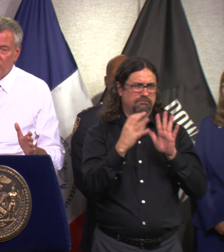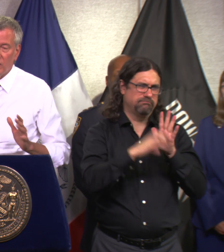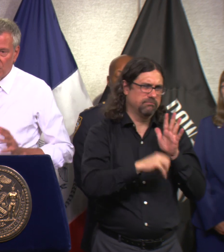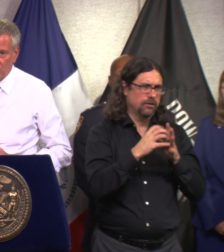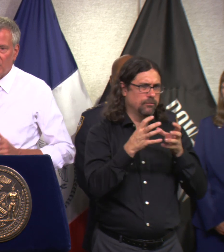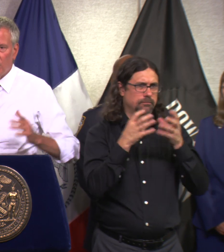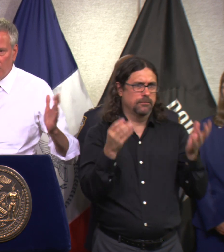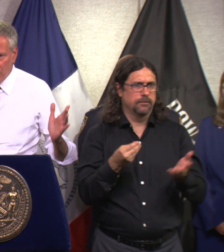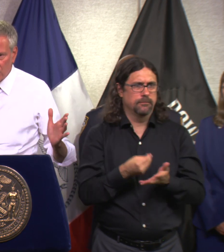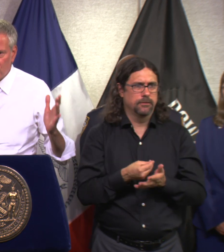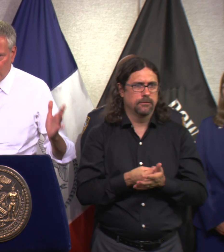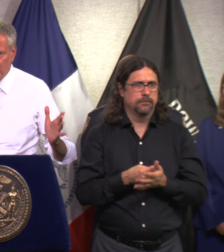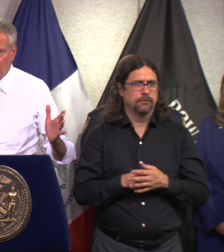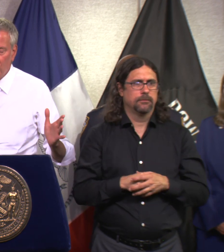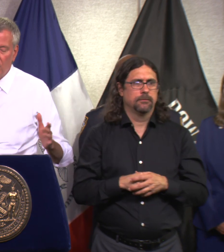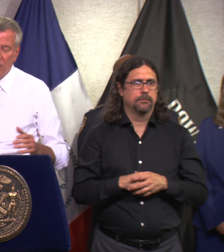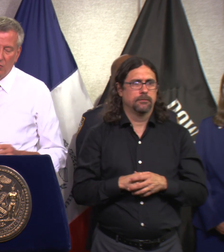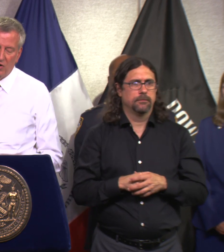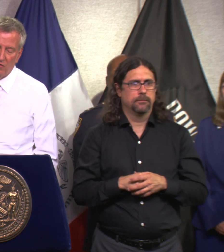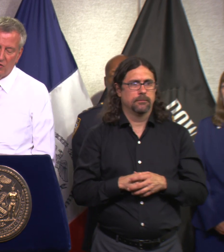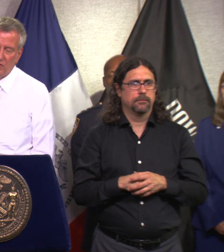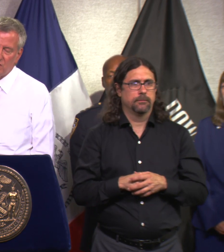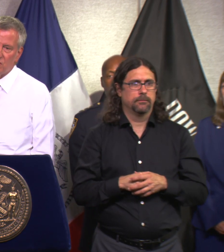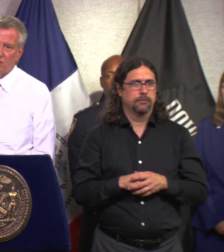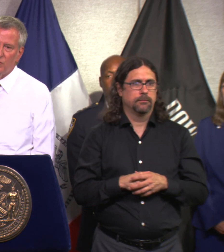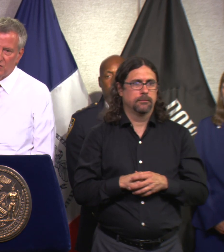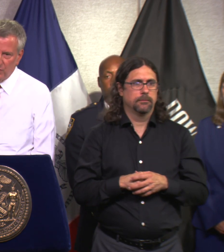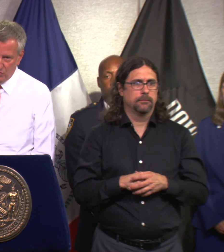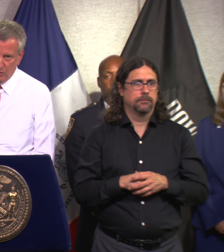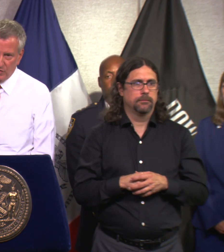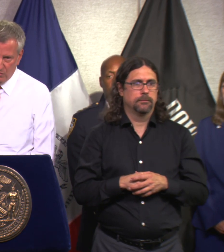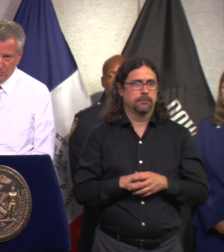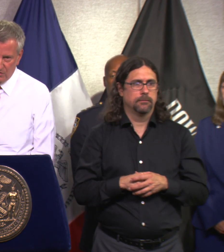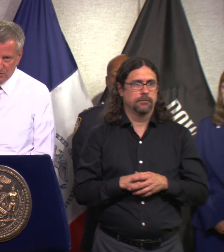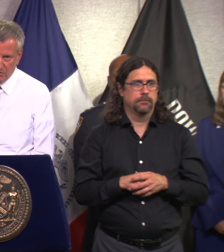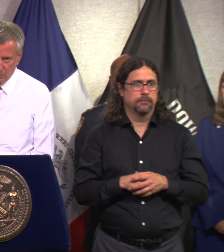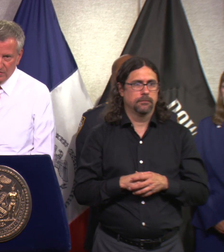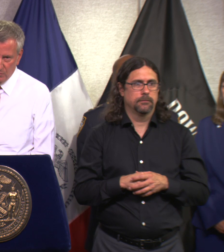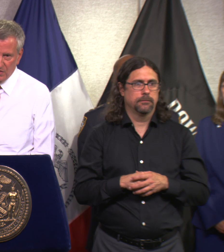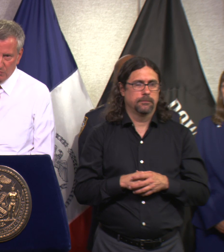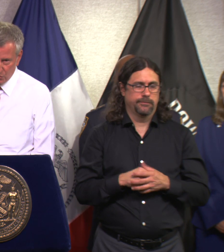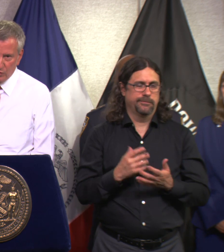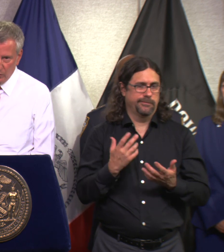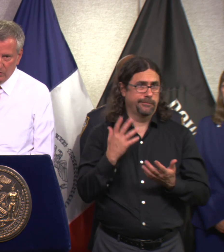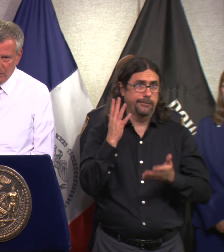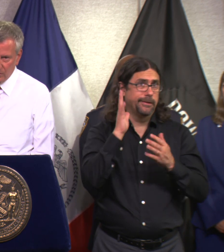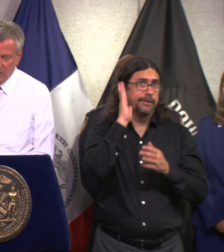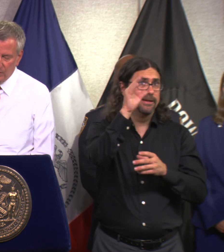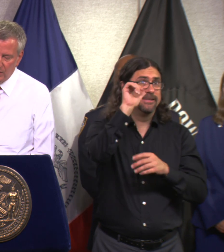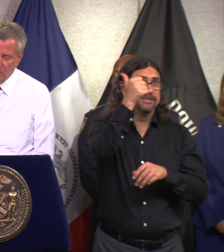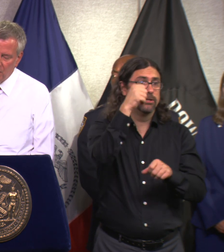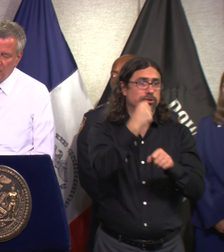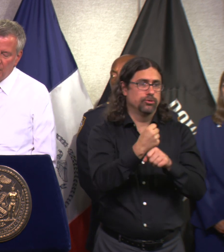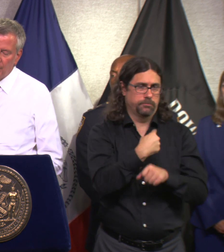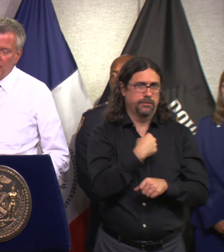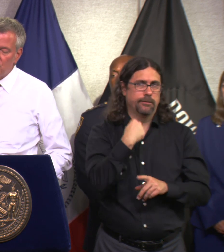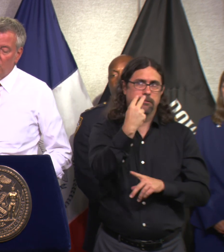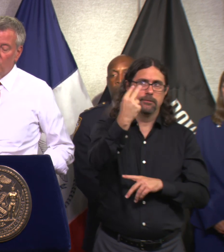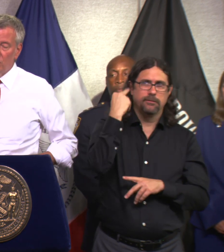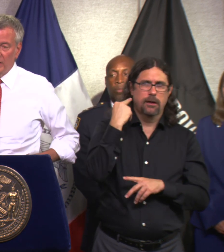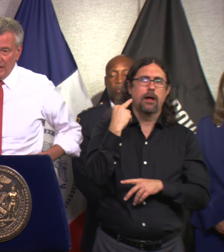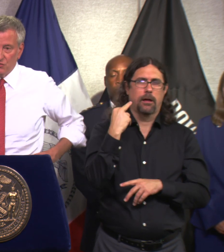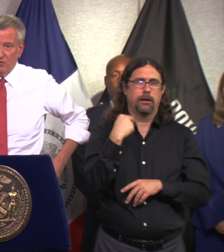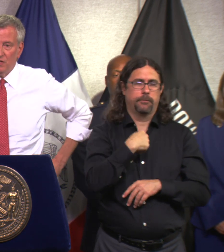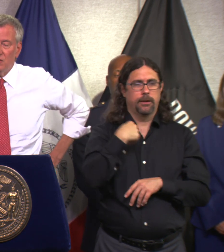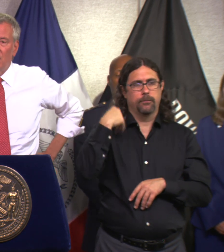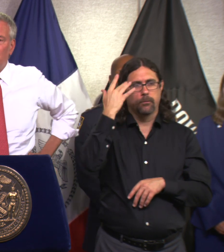smart thing because it became a much greater part of our transit system, especially when we cross-register it with the MTA, which we will, I have confidence.